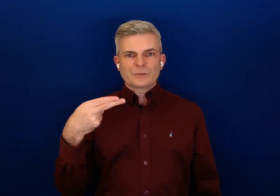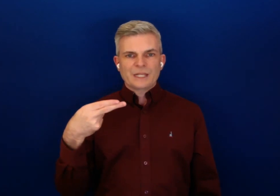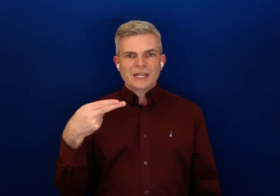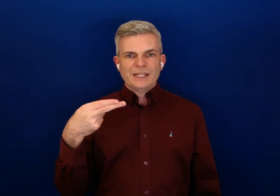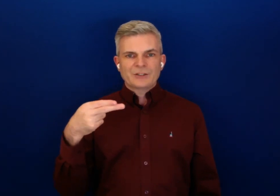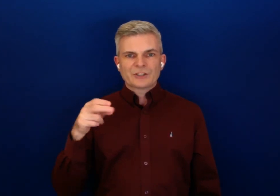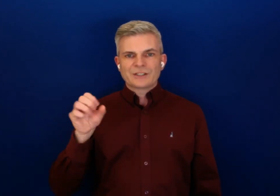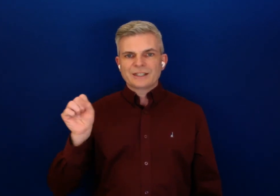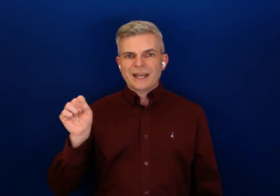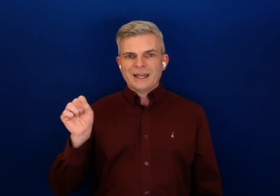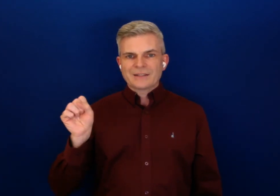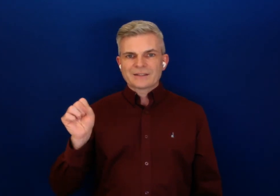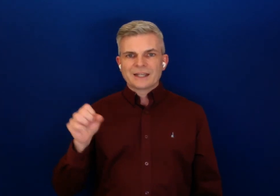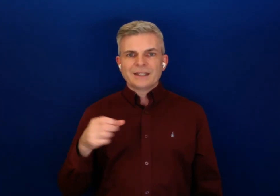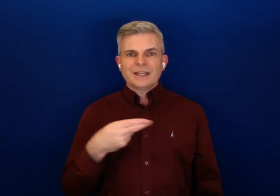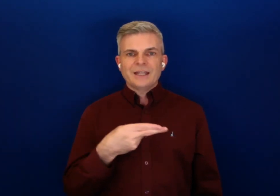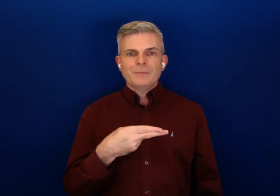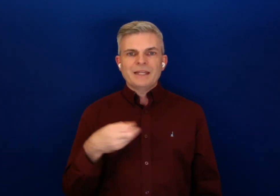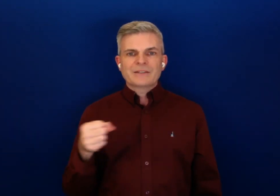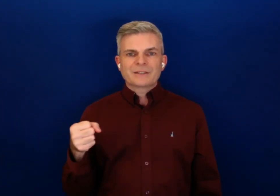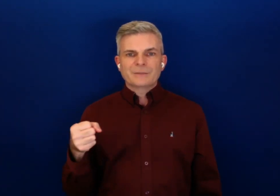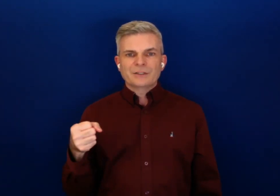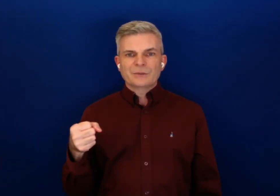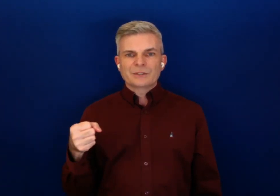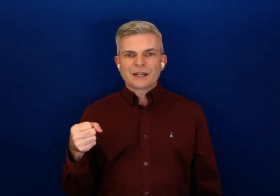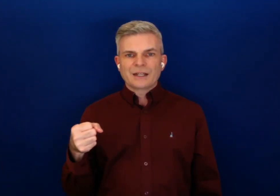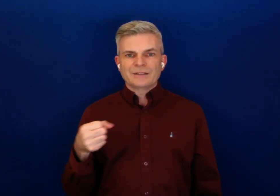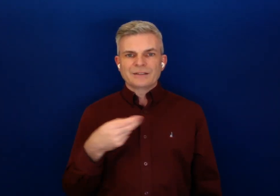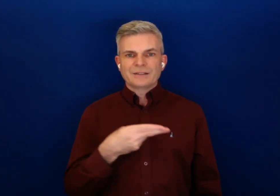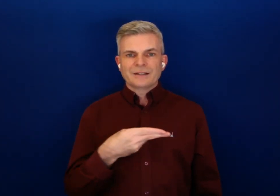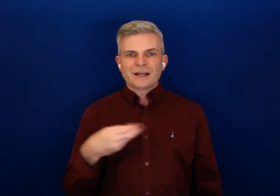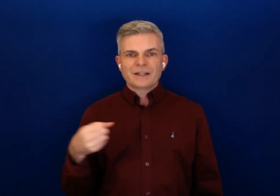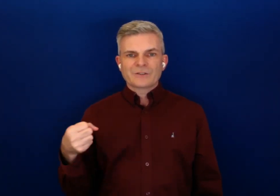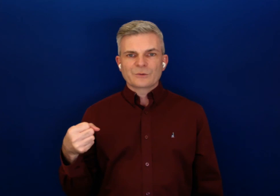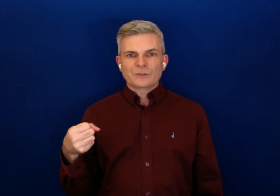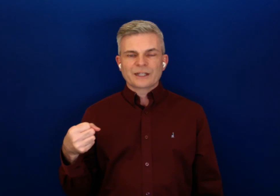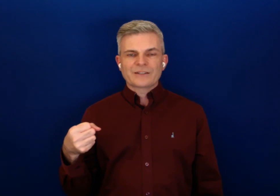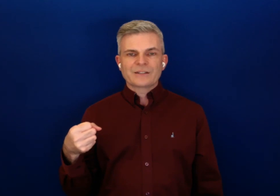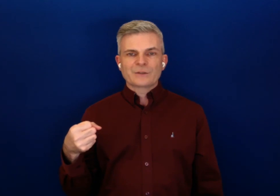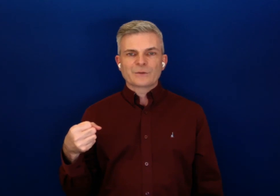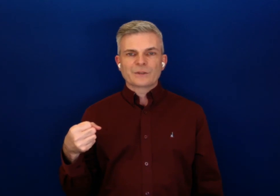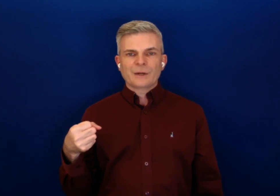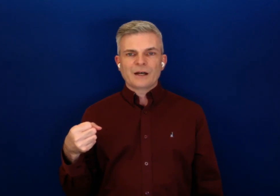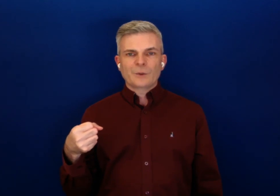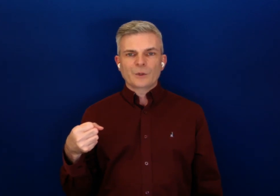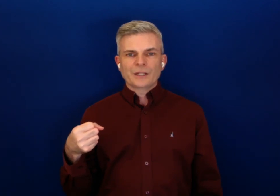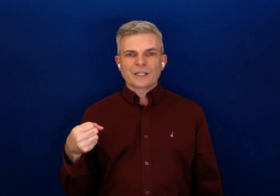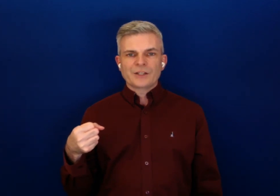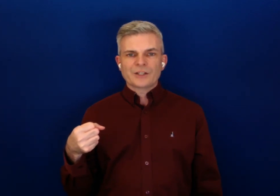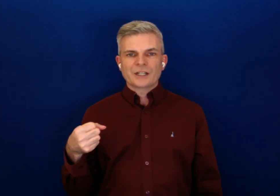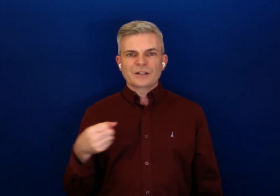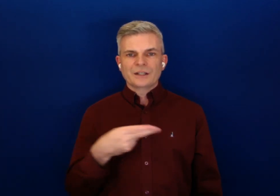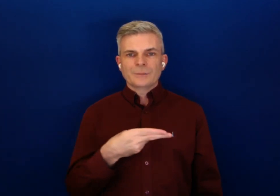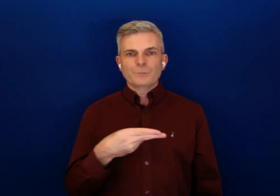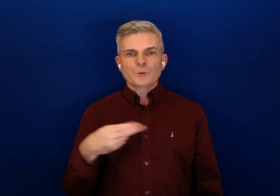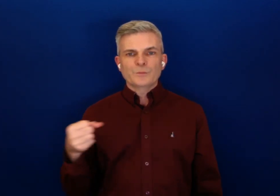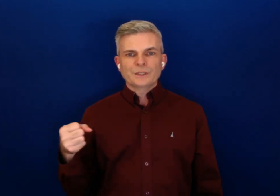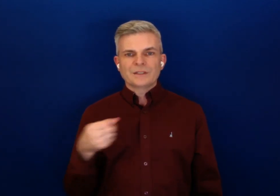be HS, and makes them into a sign. High school. It has a different palm orientation and movement.